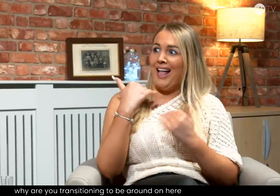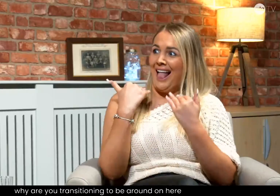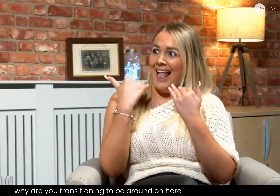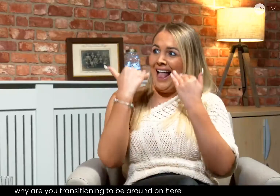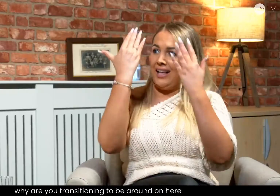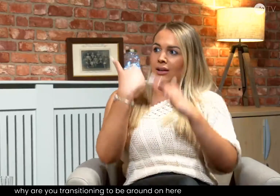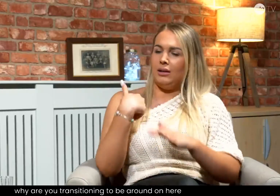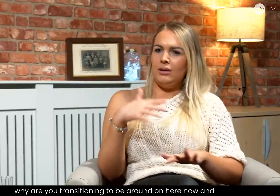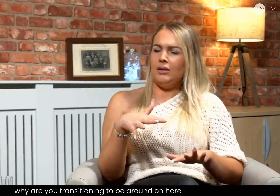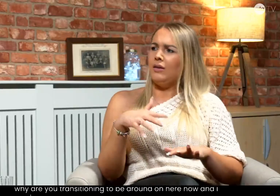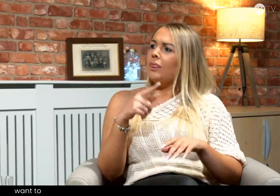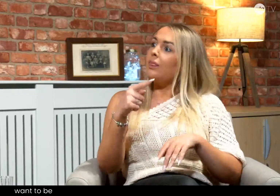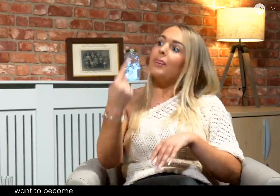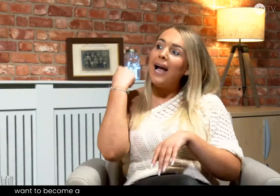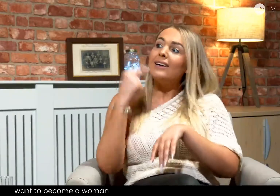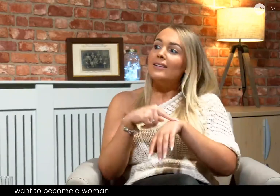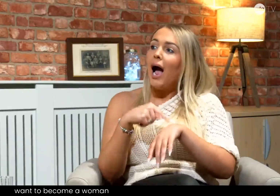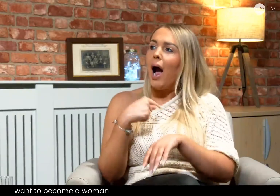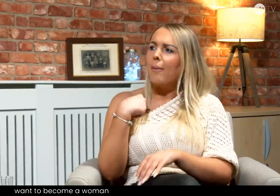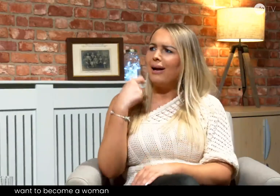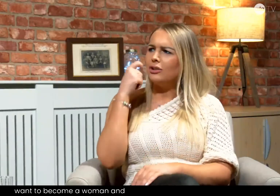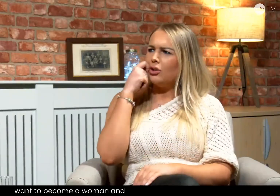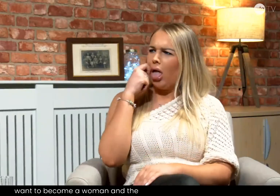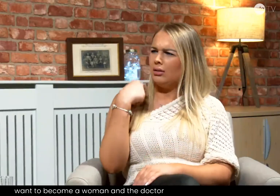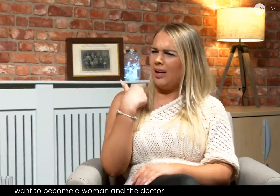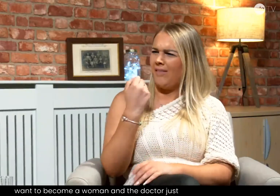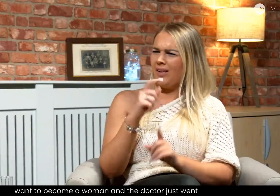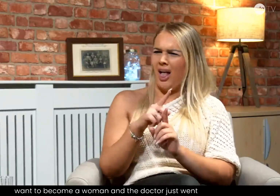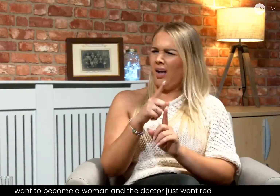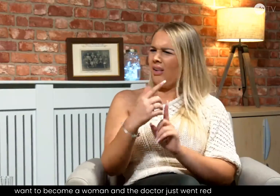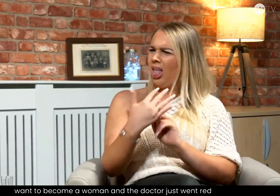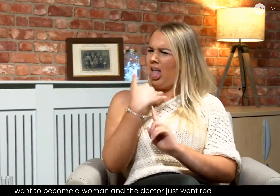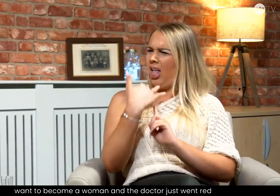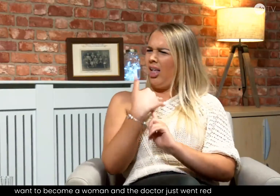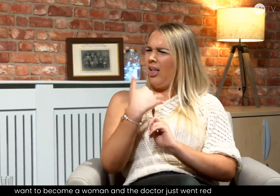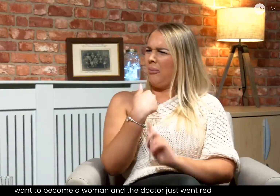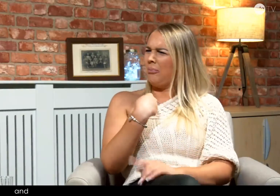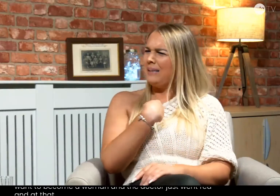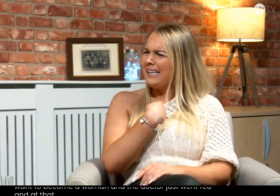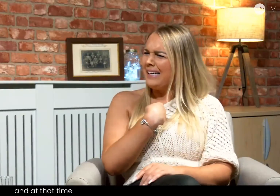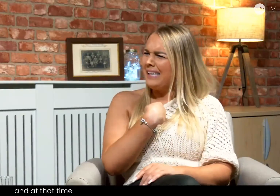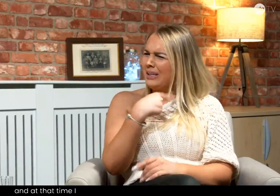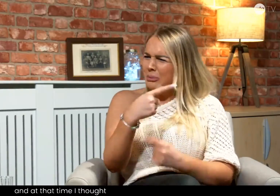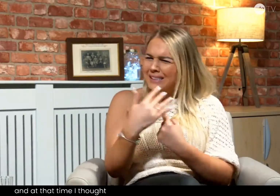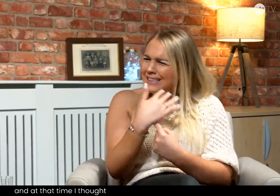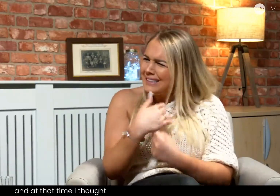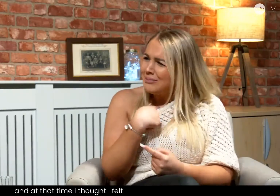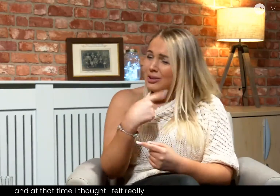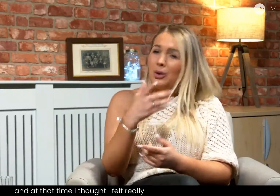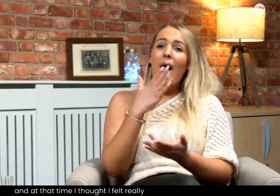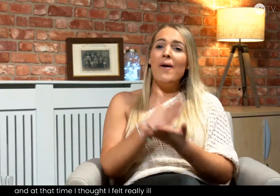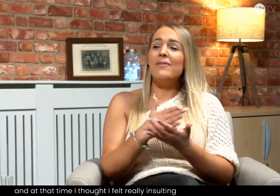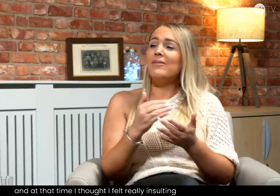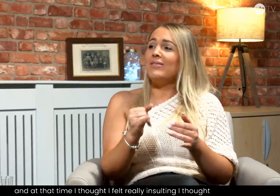woman. And the doctor just went red. And at that time, I felt really insulting. I thought he was teasing me.